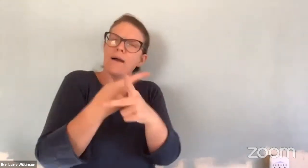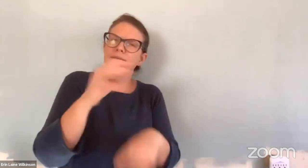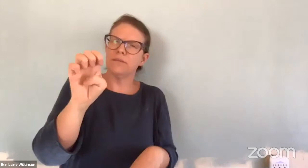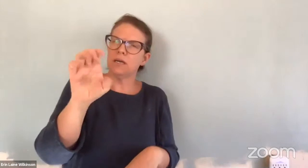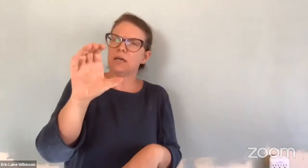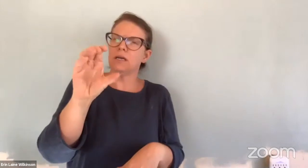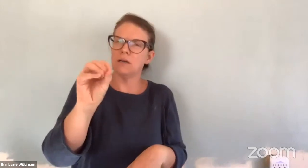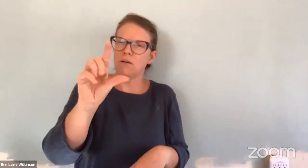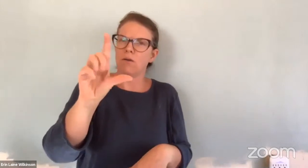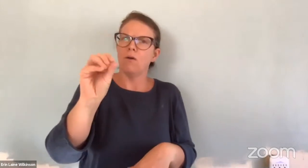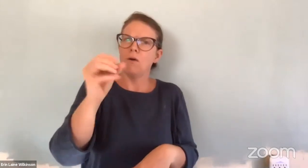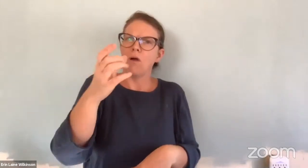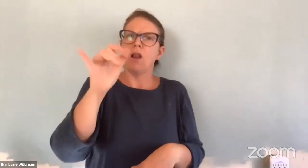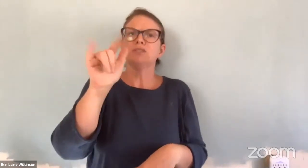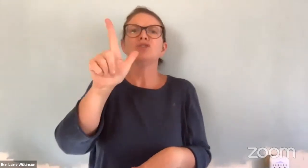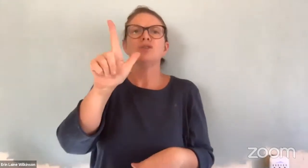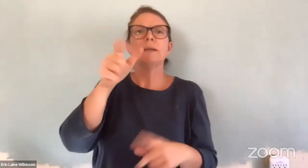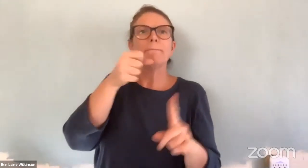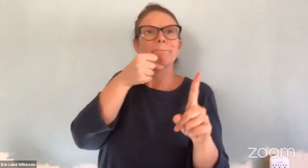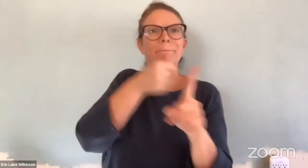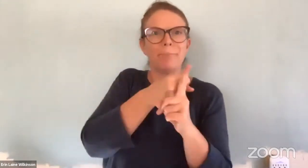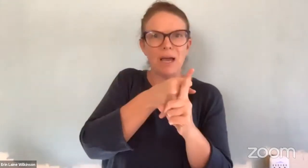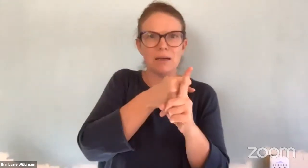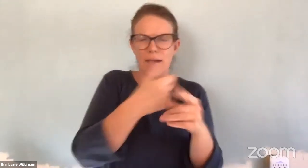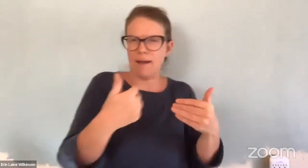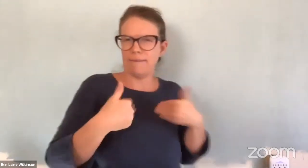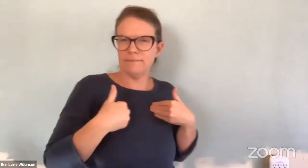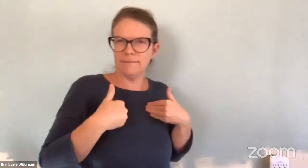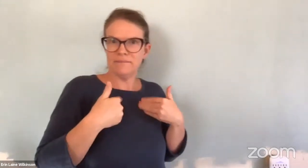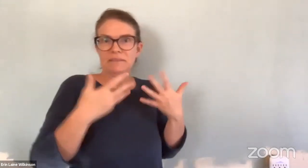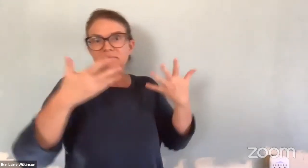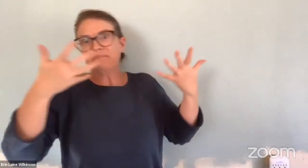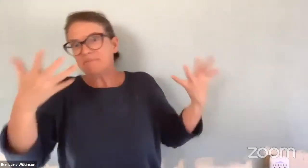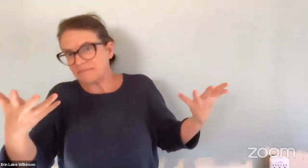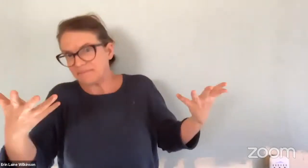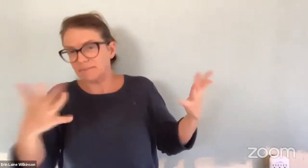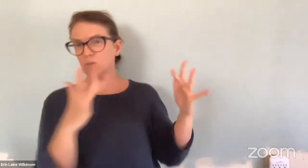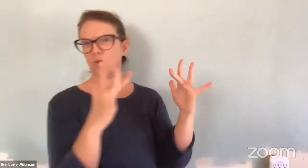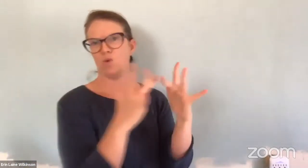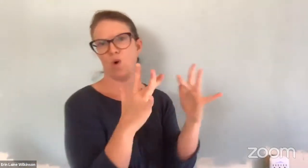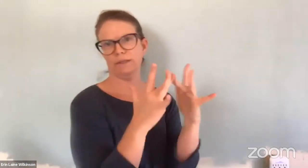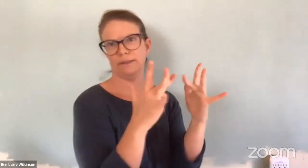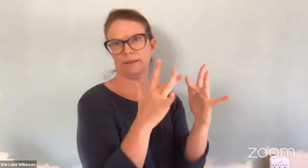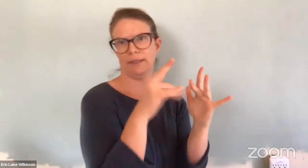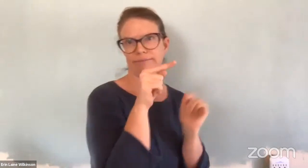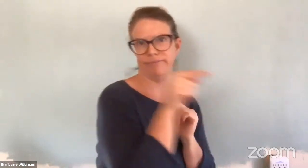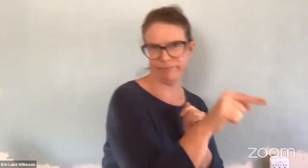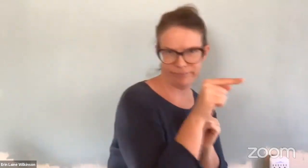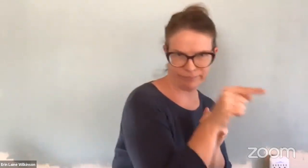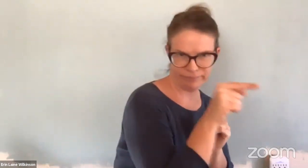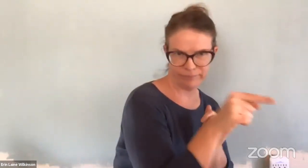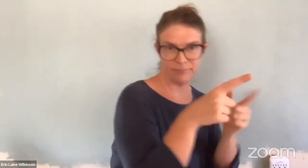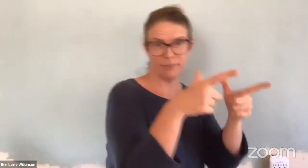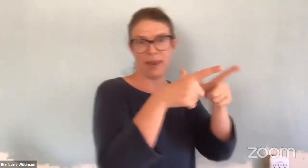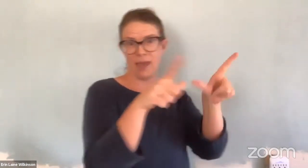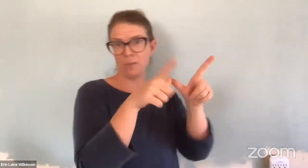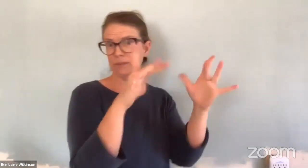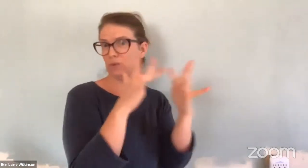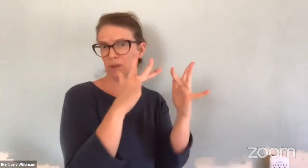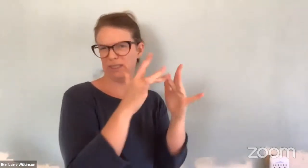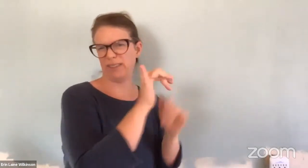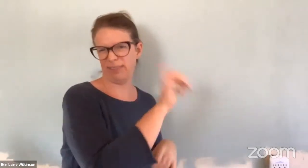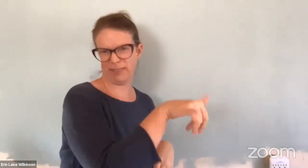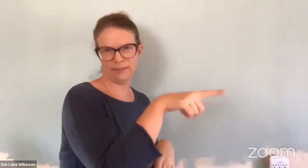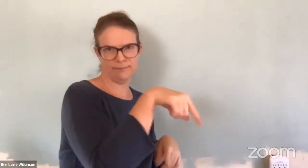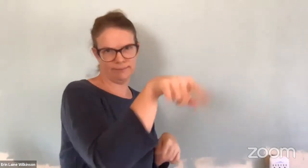just barely starting to happen in the majority sign language communities. So I think it's an ecological impact, but I don't know what exactly the